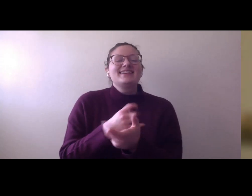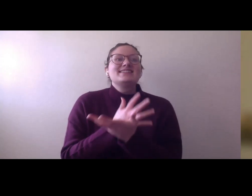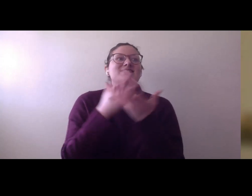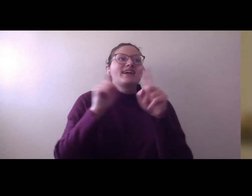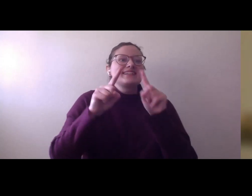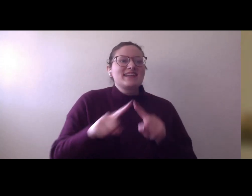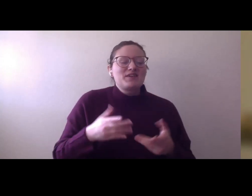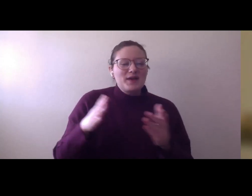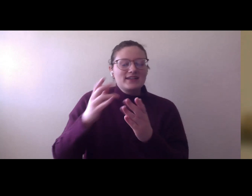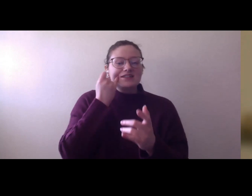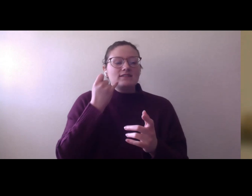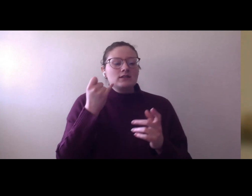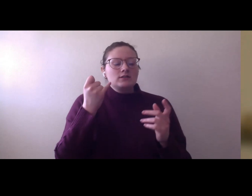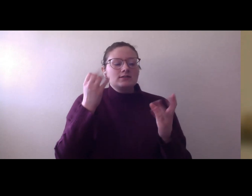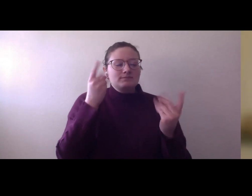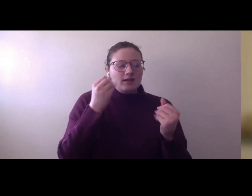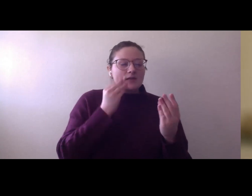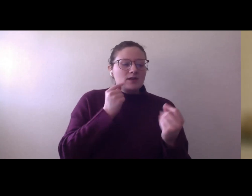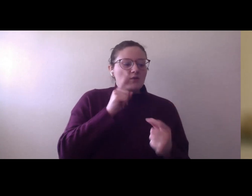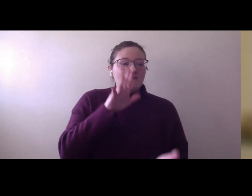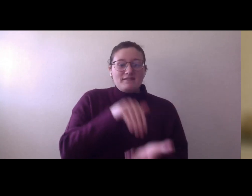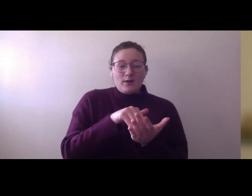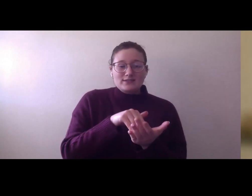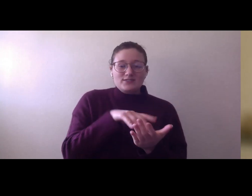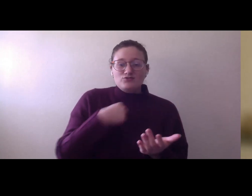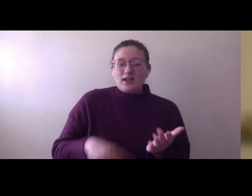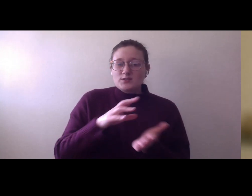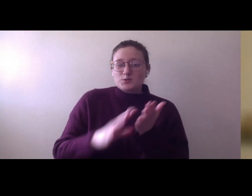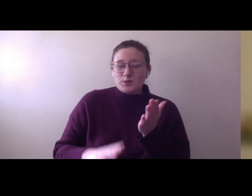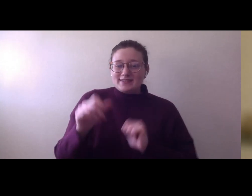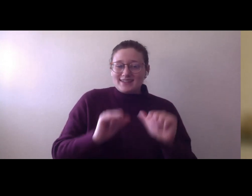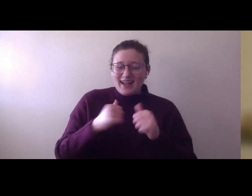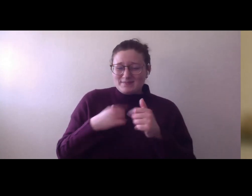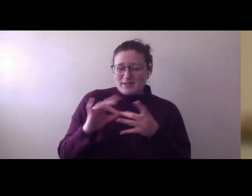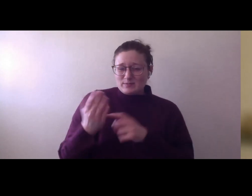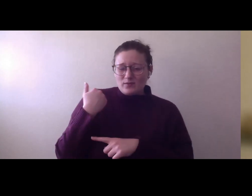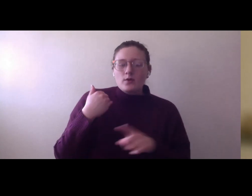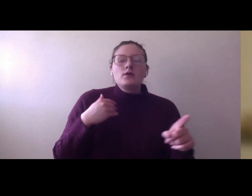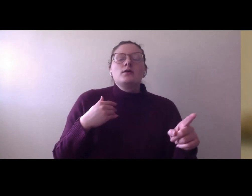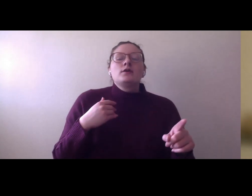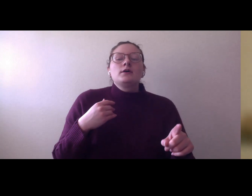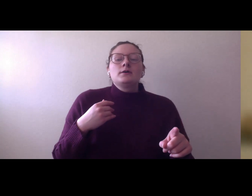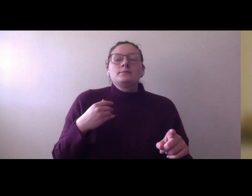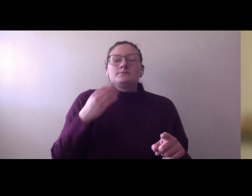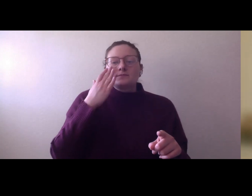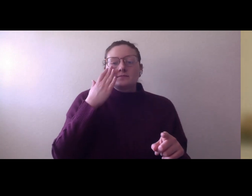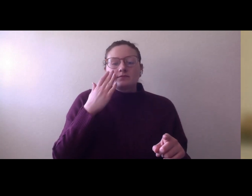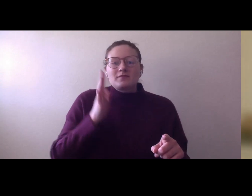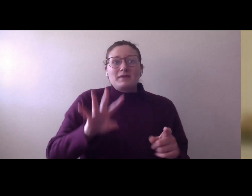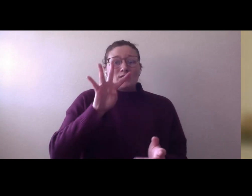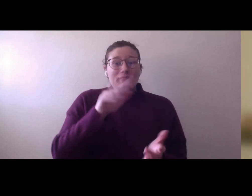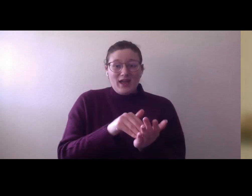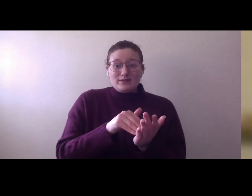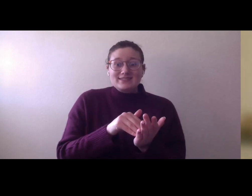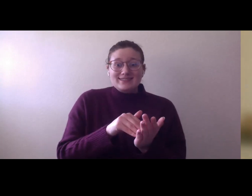the experience of the 5,000 Chinese student scientists that I mentioned, so about 4,000 made